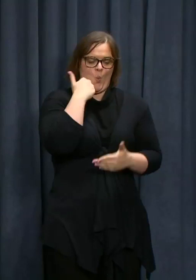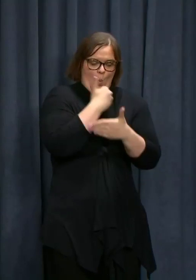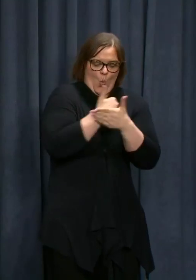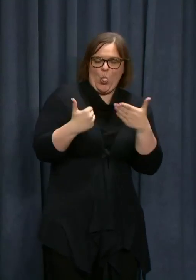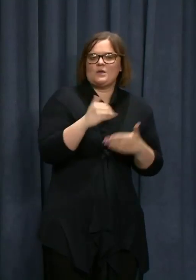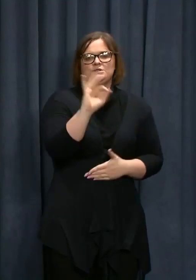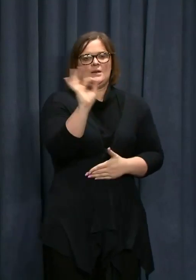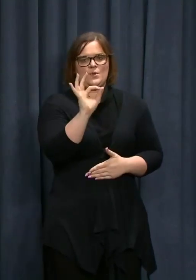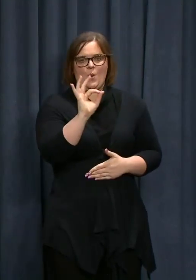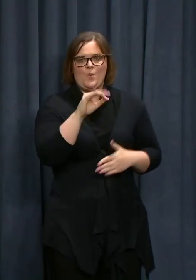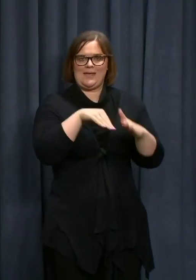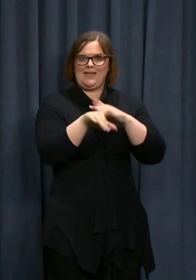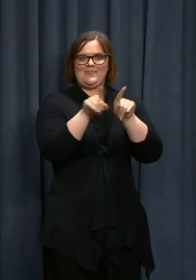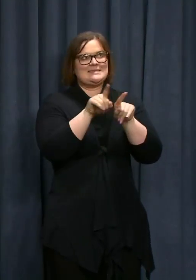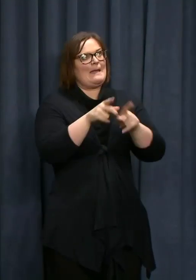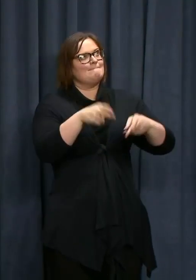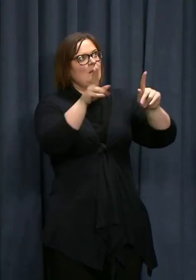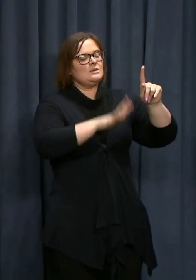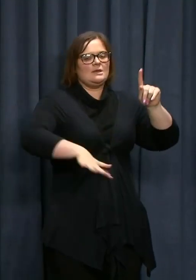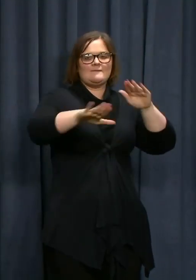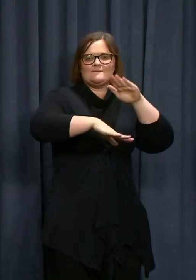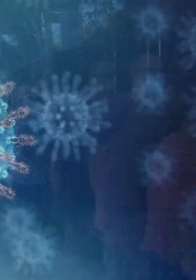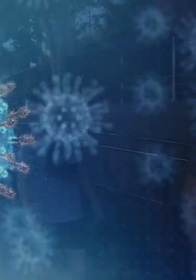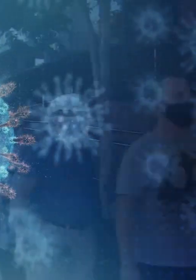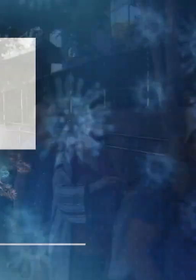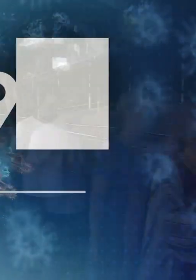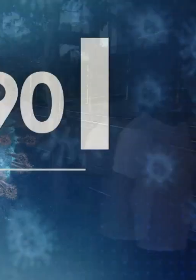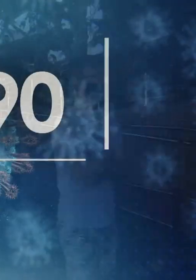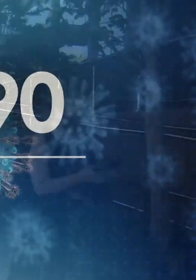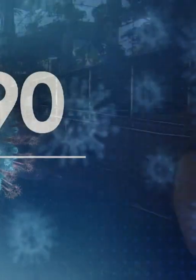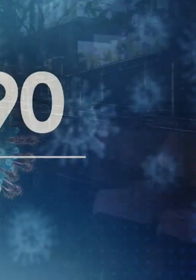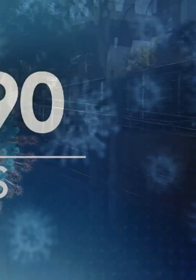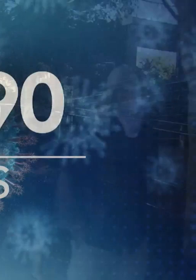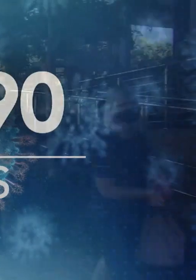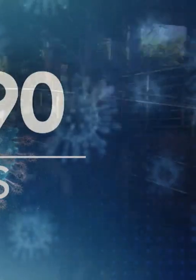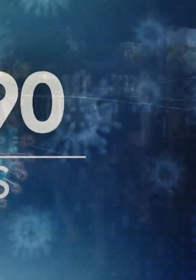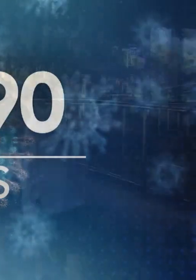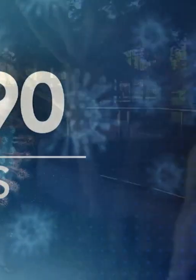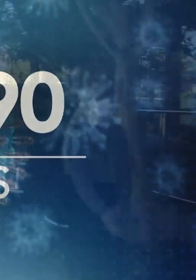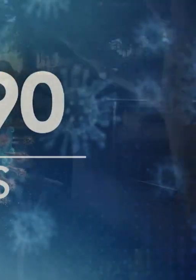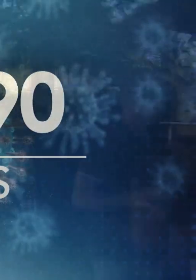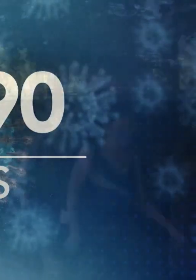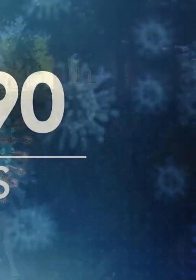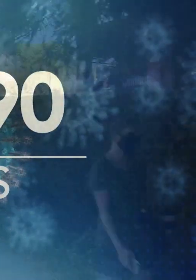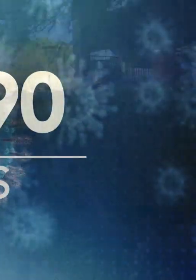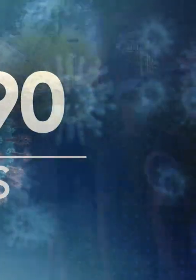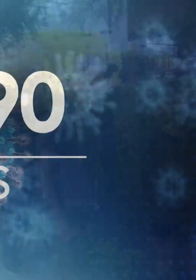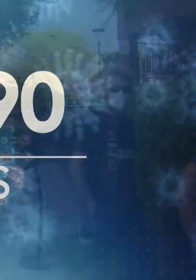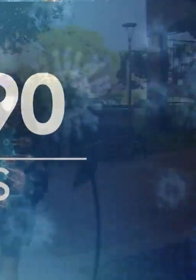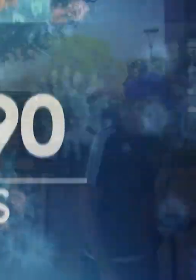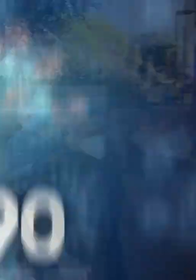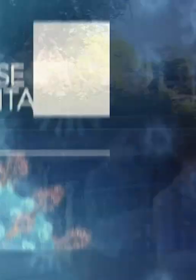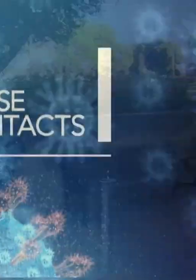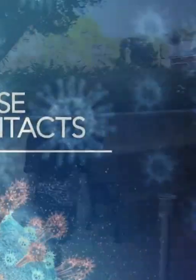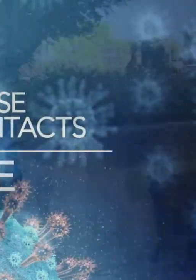of that building and at every point of them carry out their duties. More than 16,400 people were tested by day two